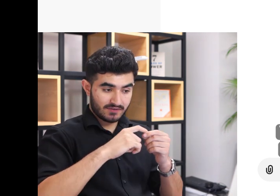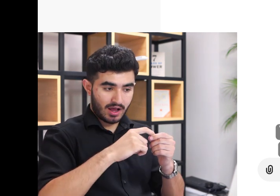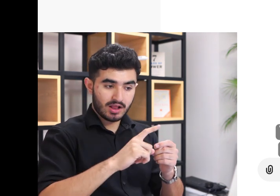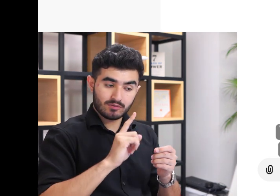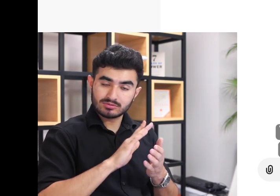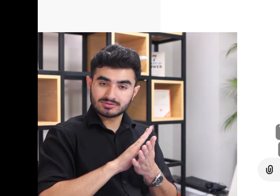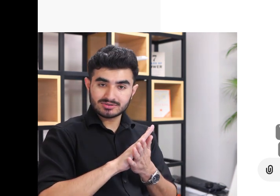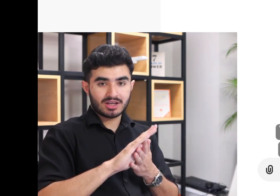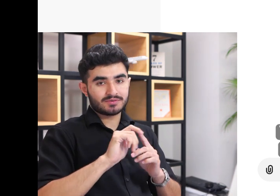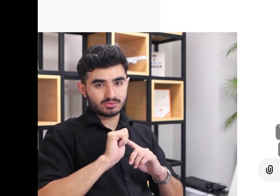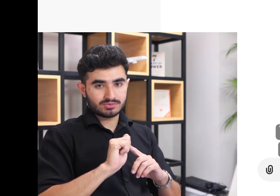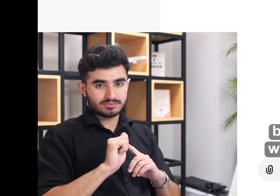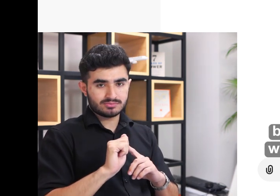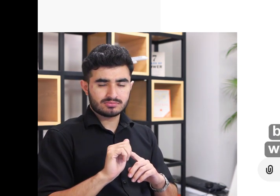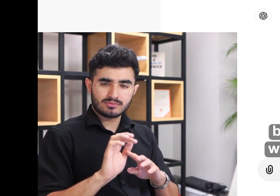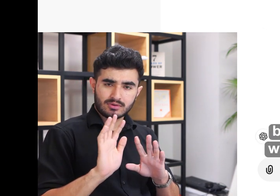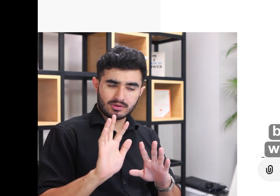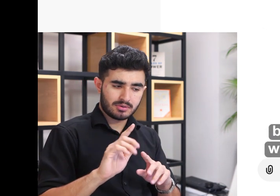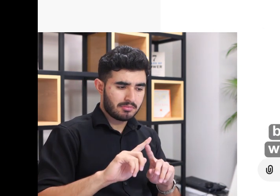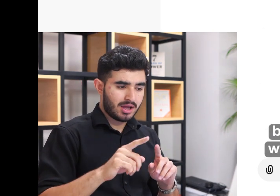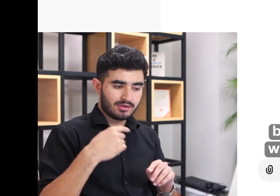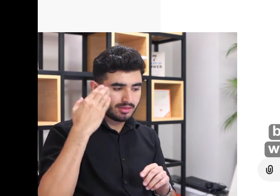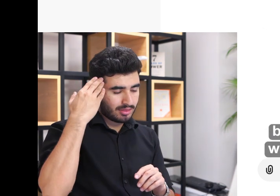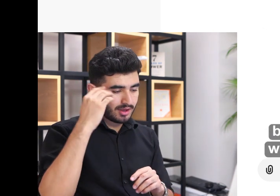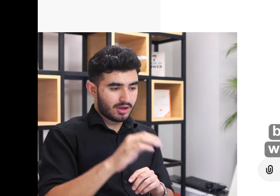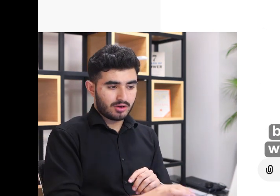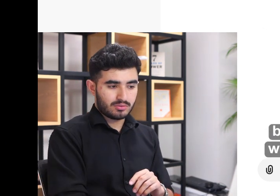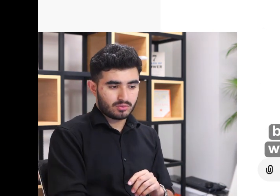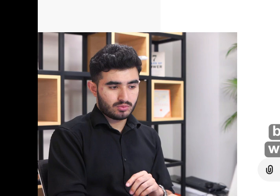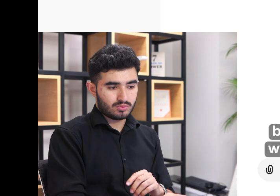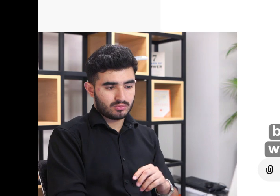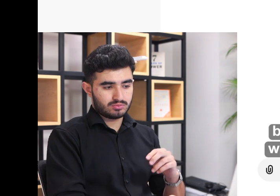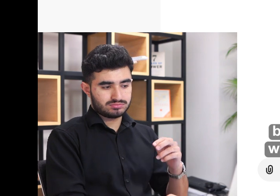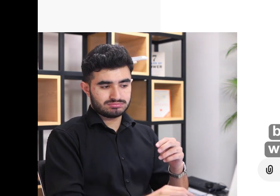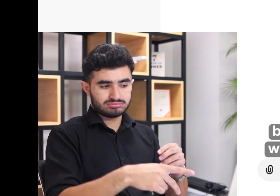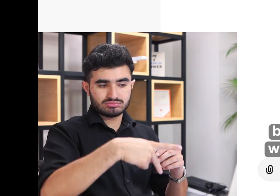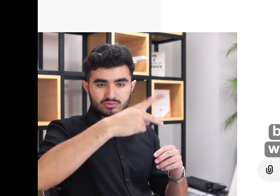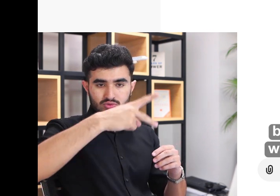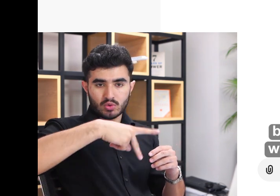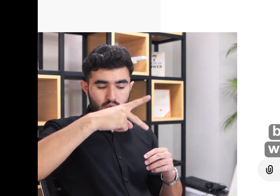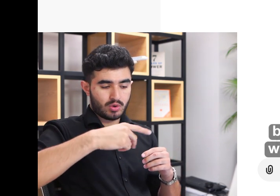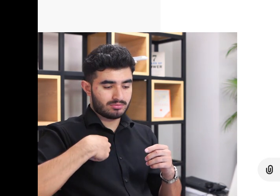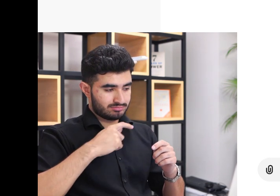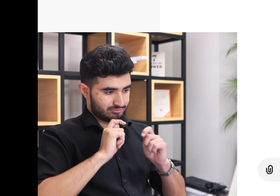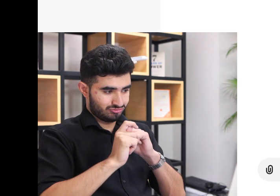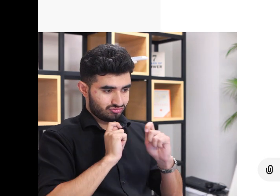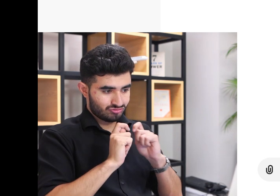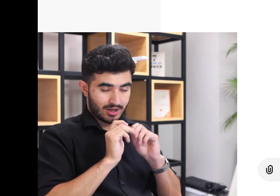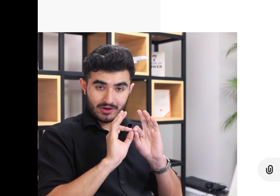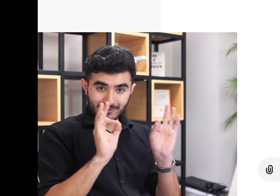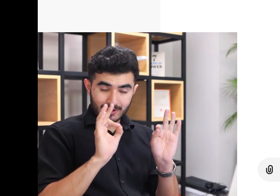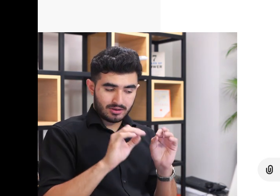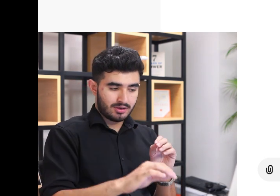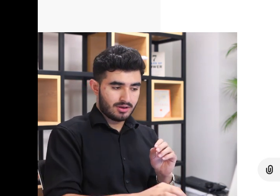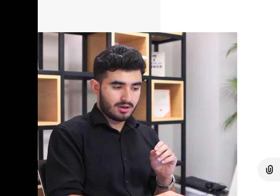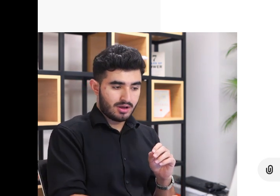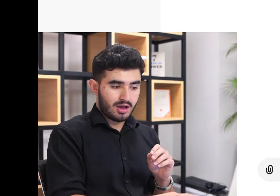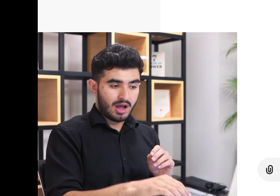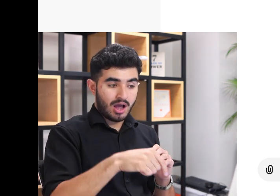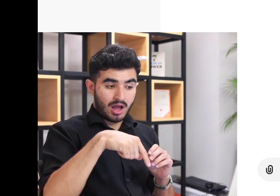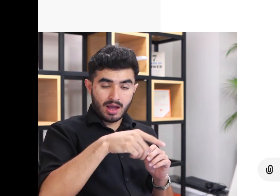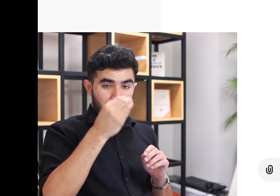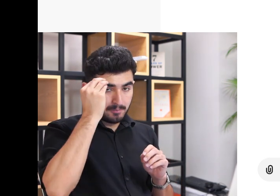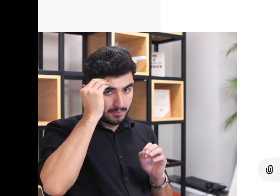prompts. But wait, you might think, well, we did get both our responses, and we also learned that we give the